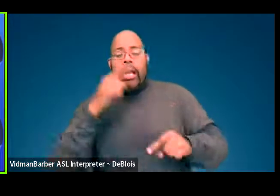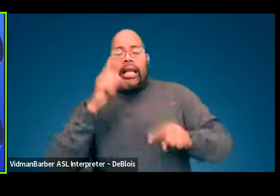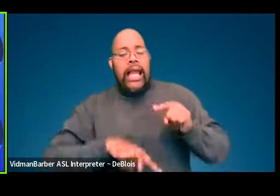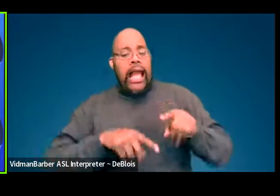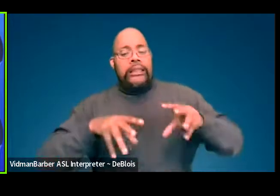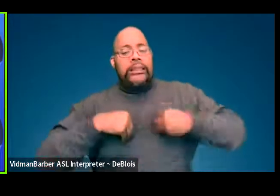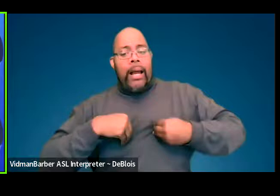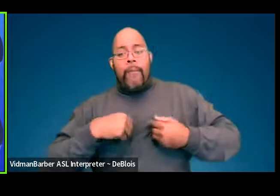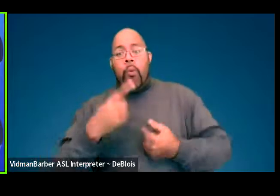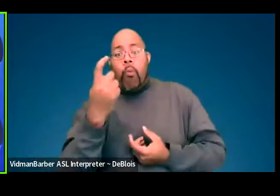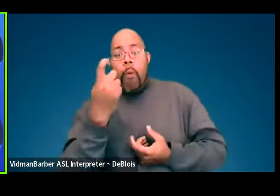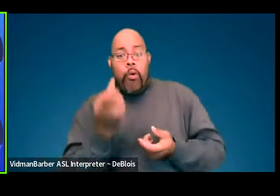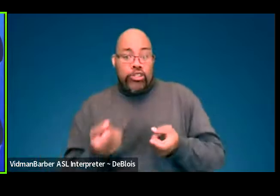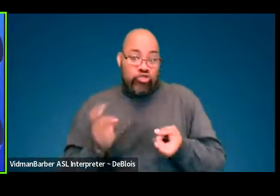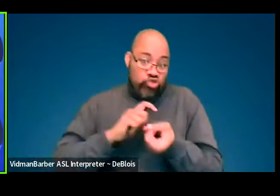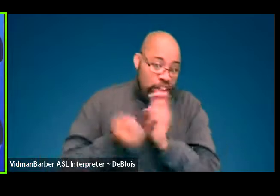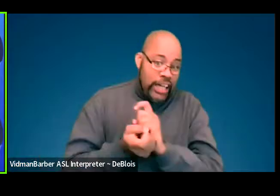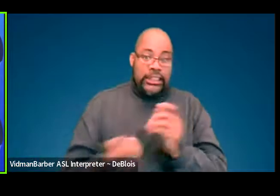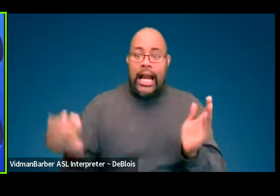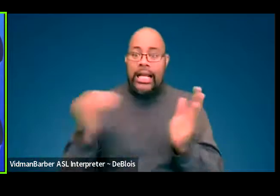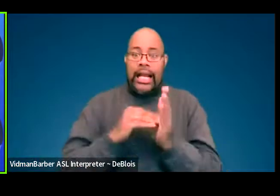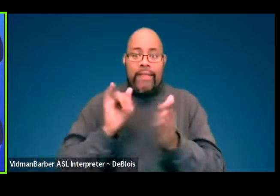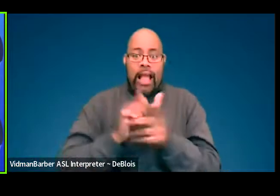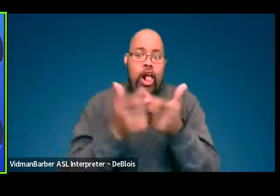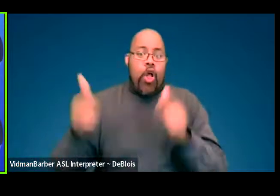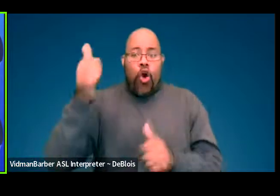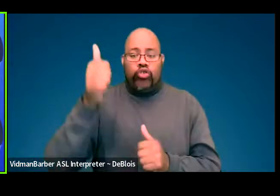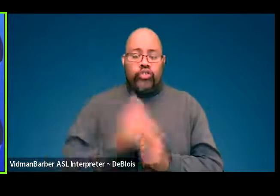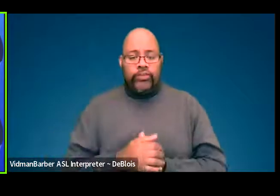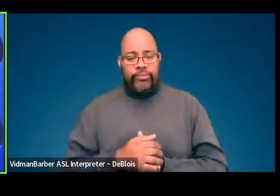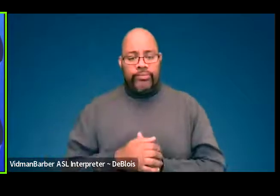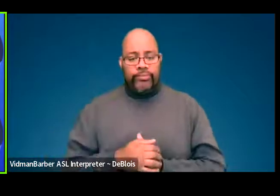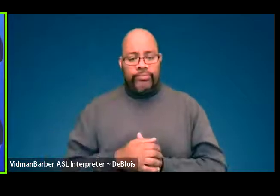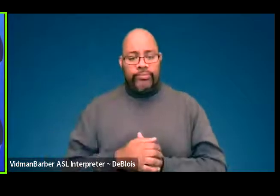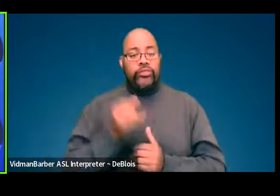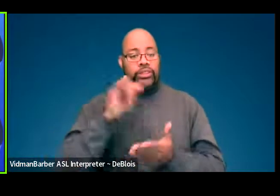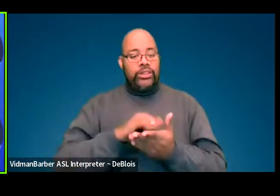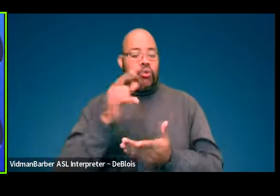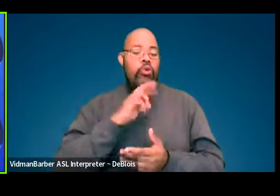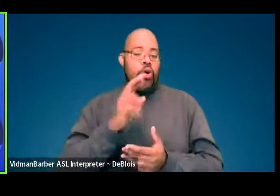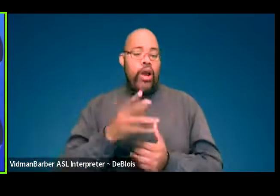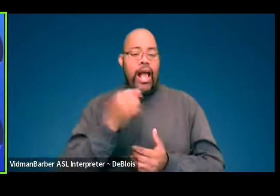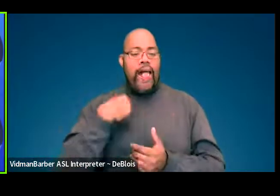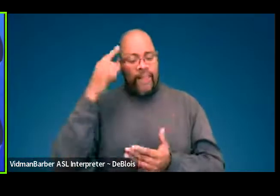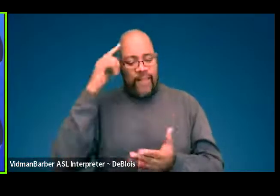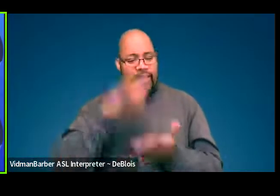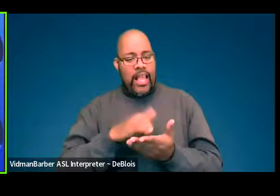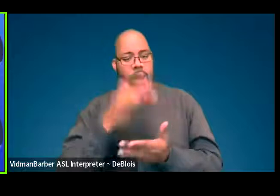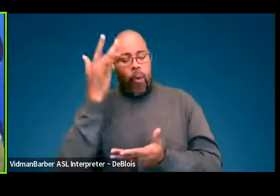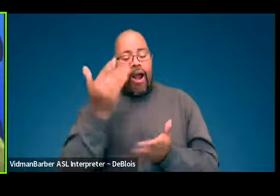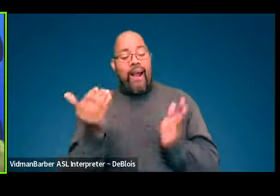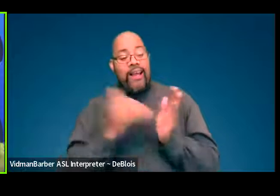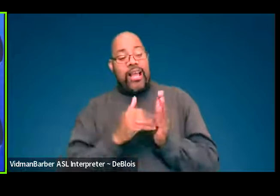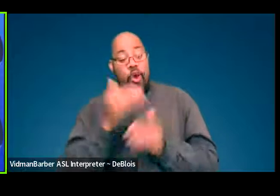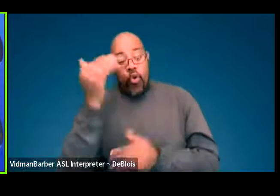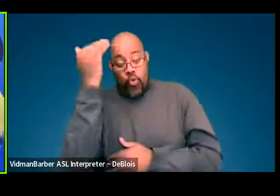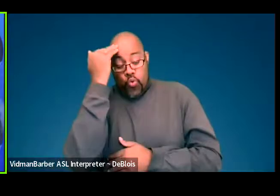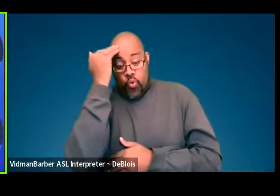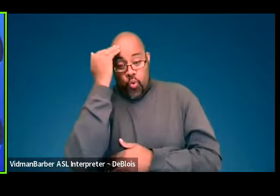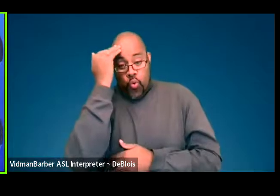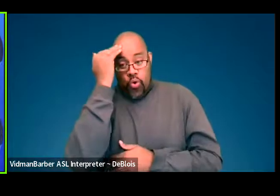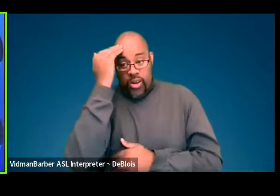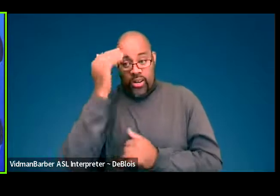take another change that large. So that's where we are. And I think that's why, again, knowing